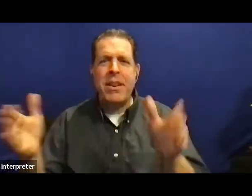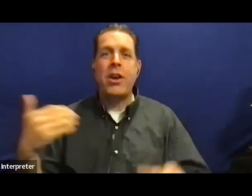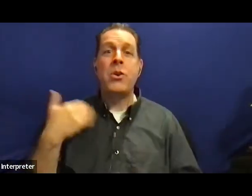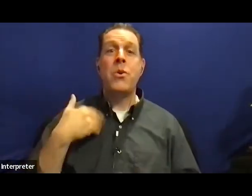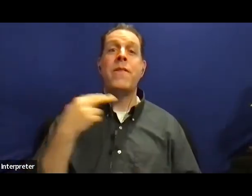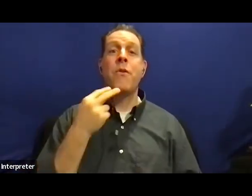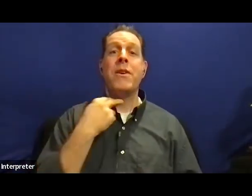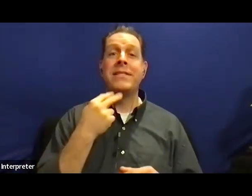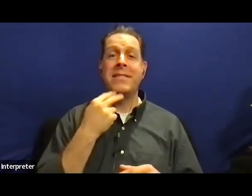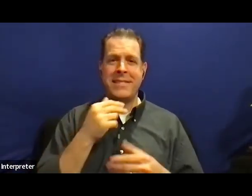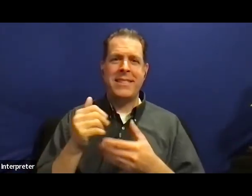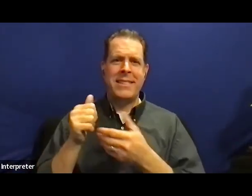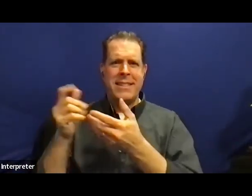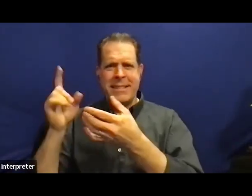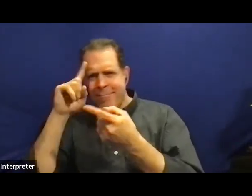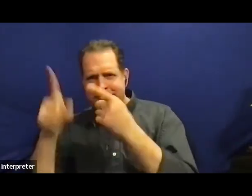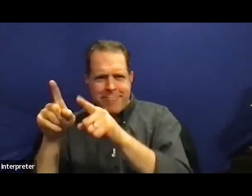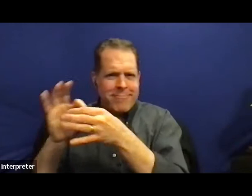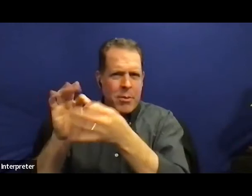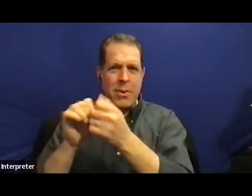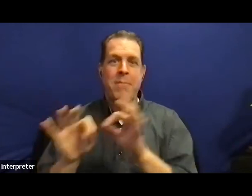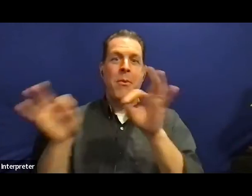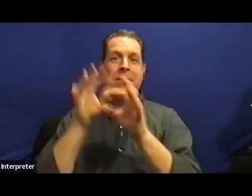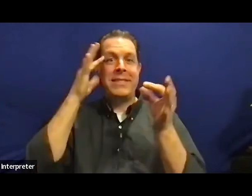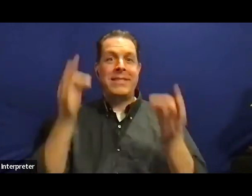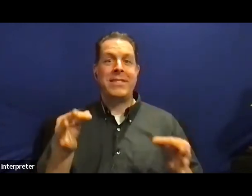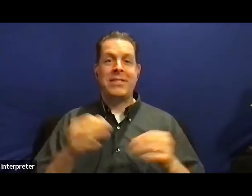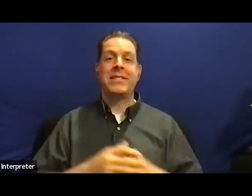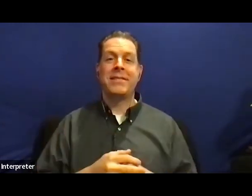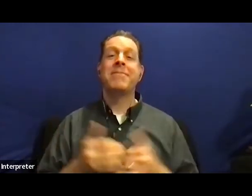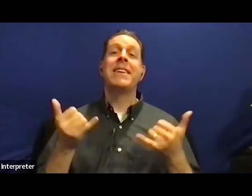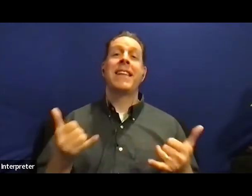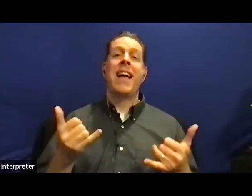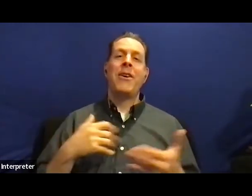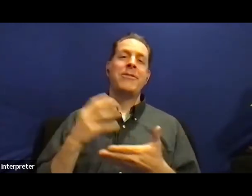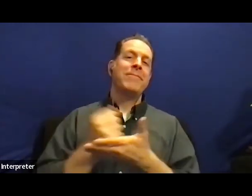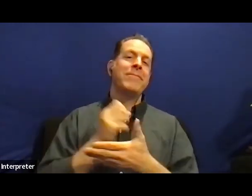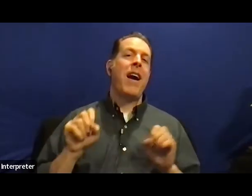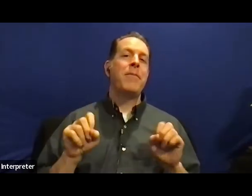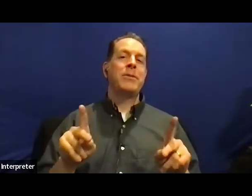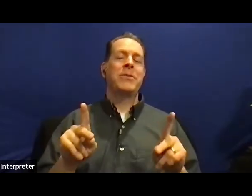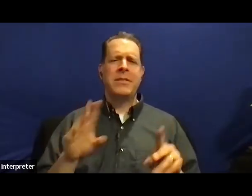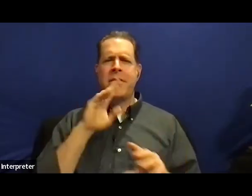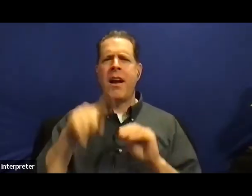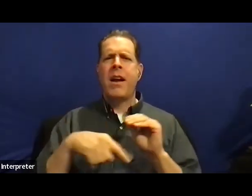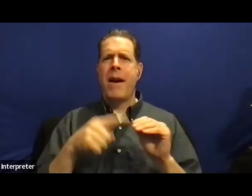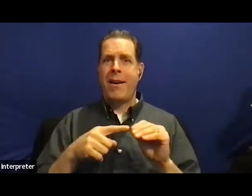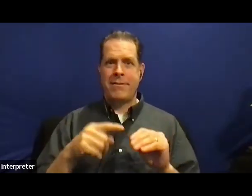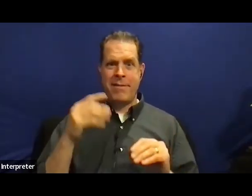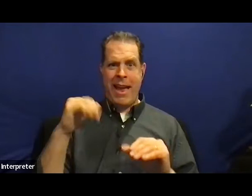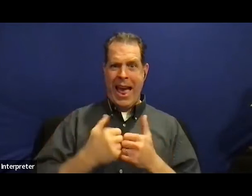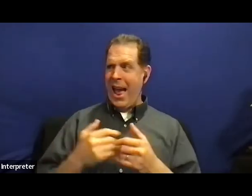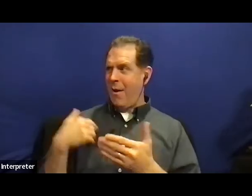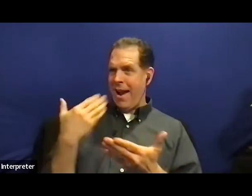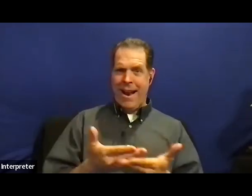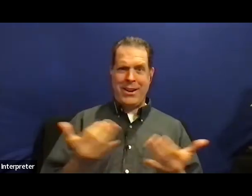elected leaders on important decisions. Now I'd like to take this opportunity to talk about how I got here this